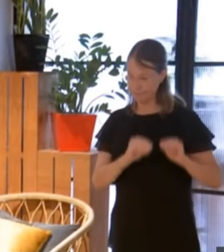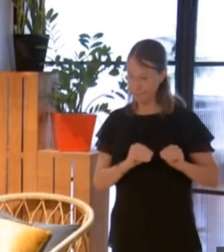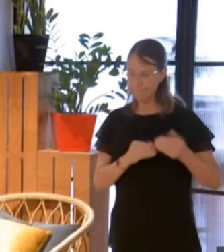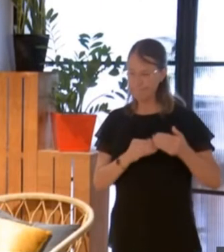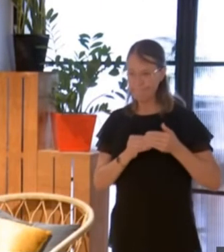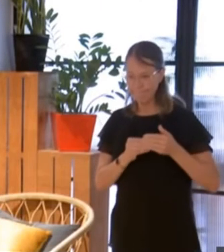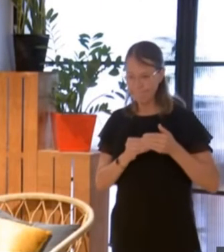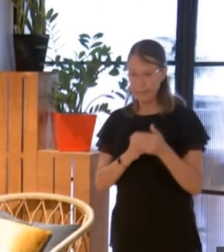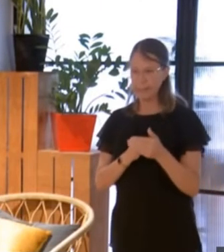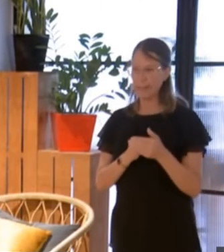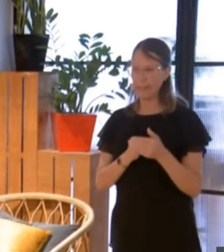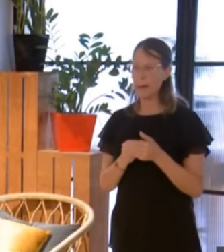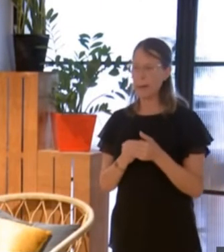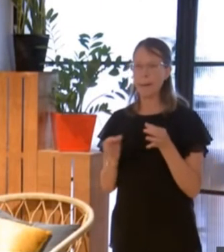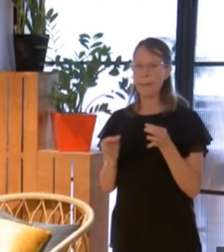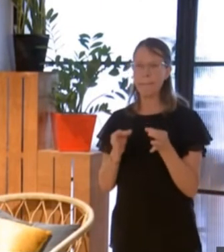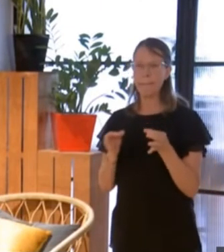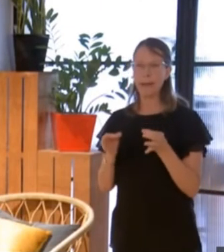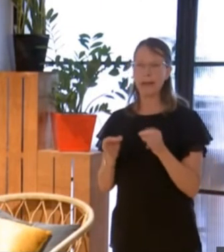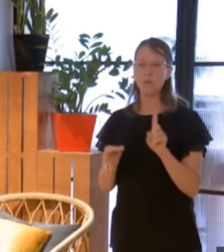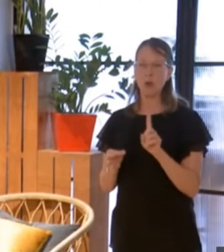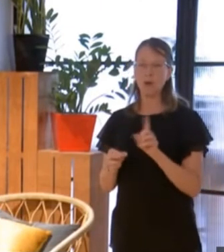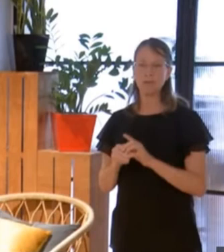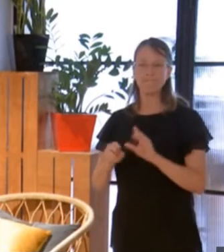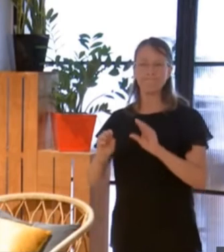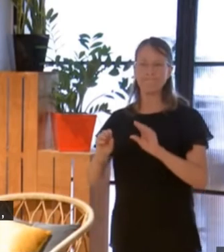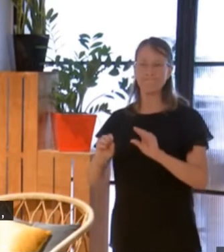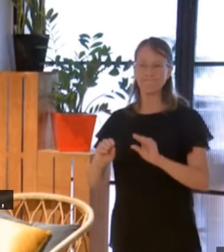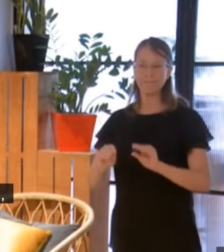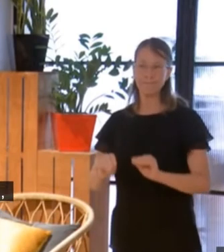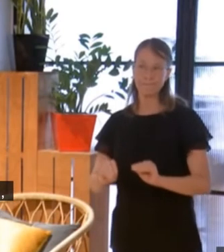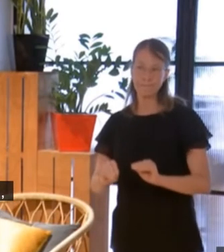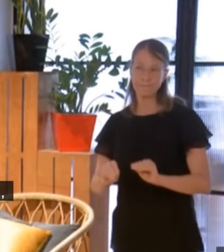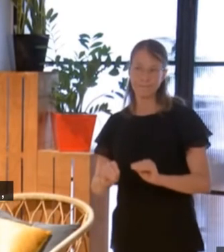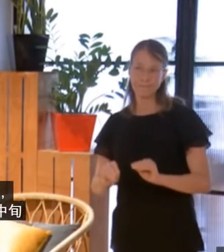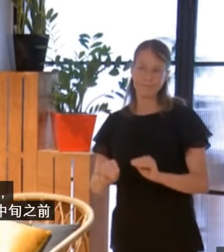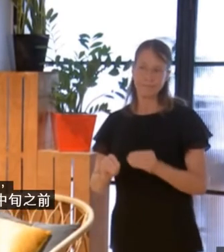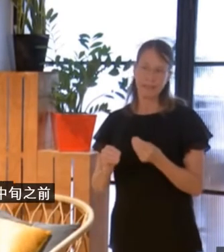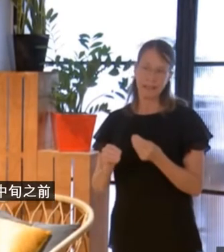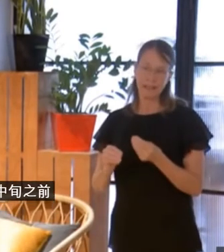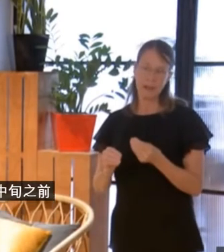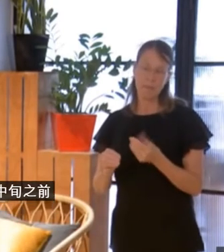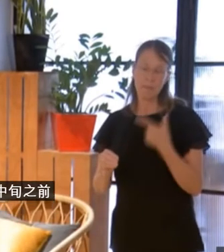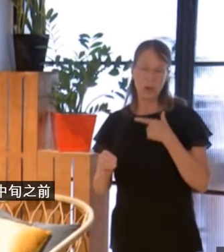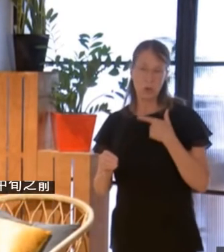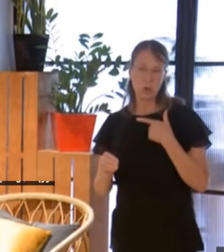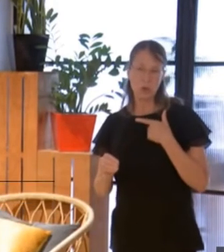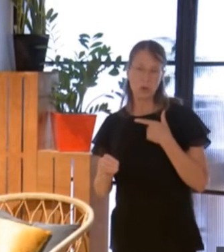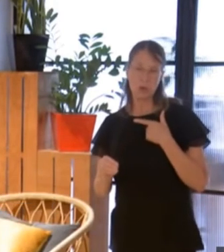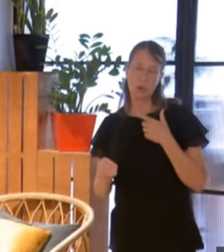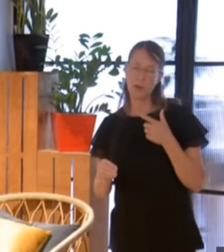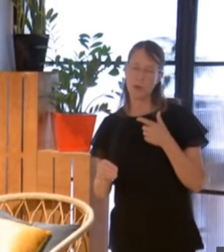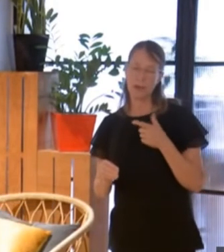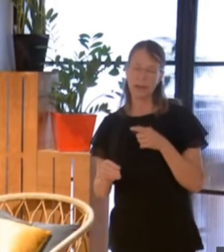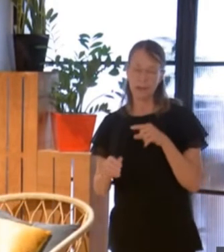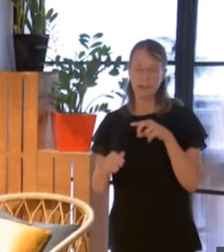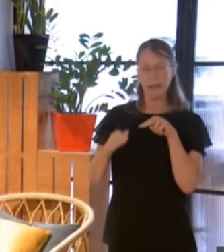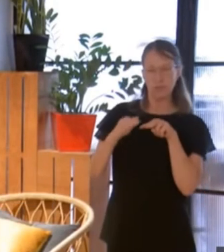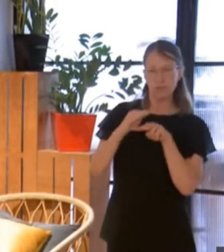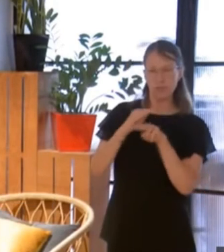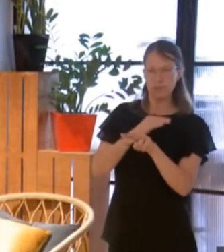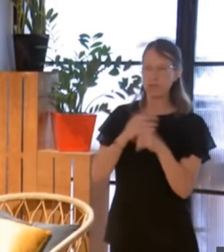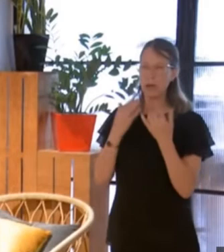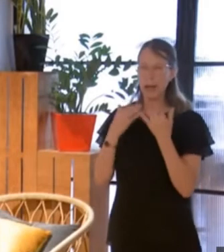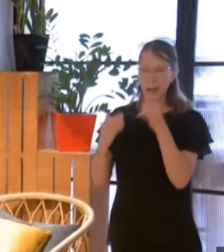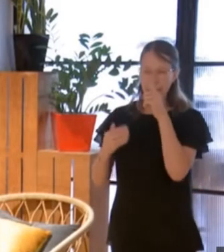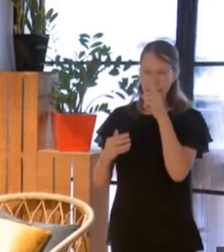we planned on that being suspended based on the modelling that we had received until